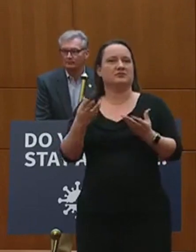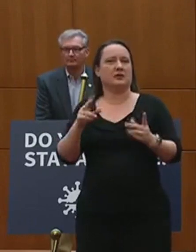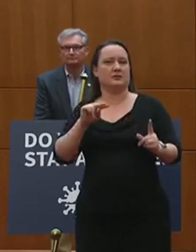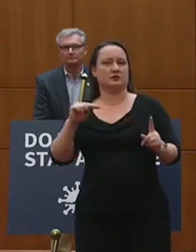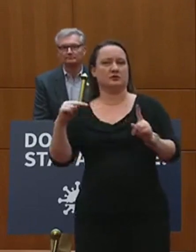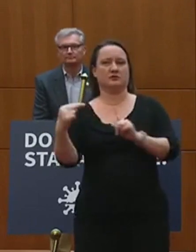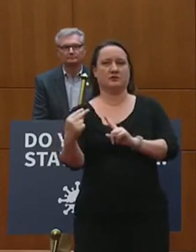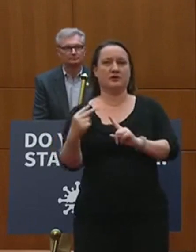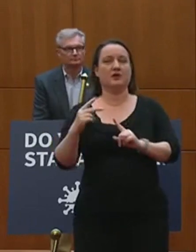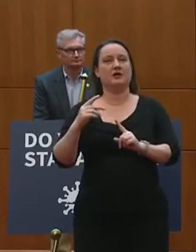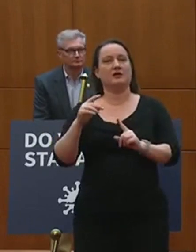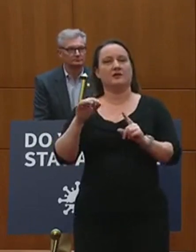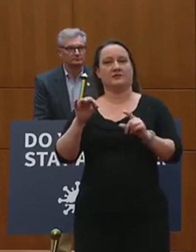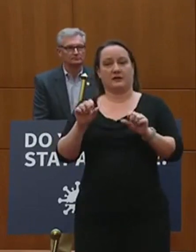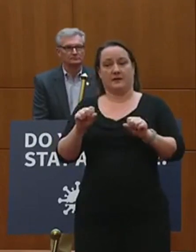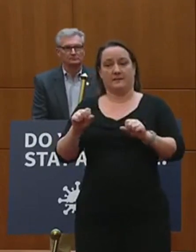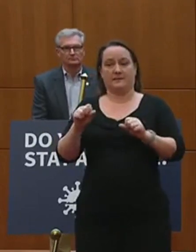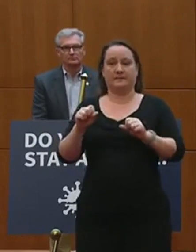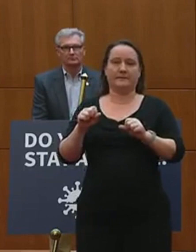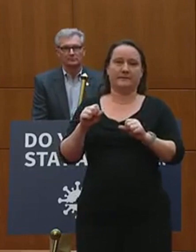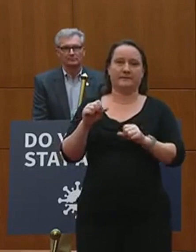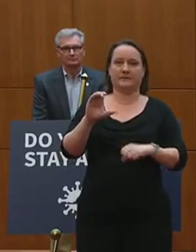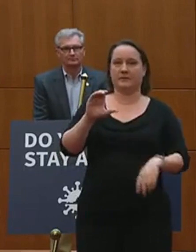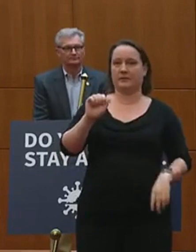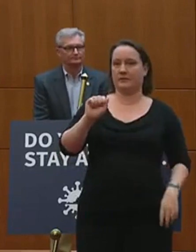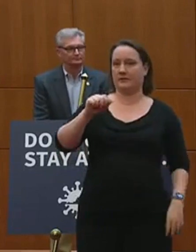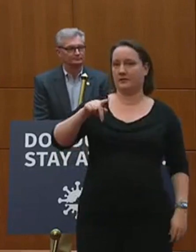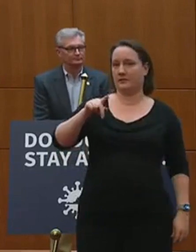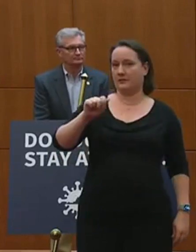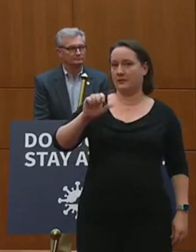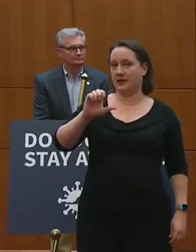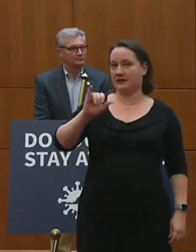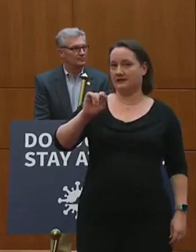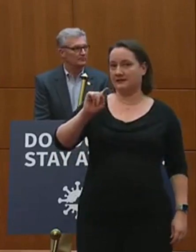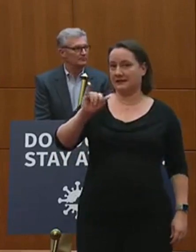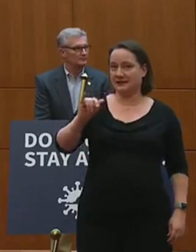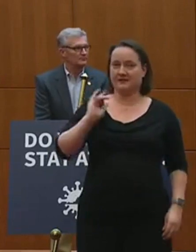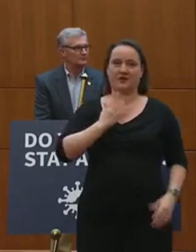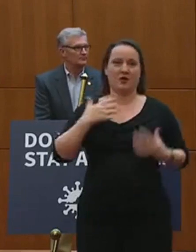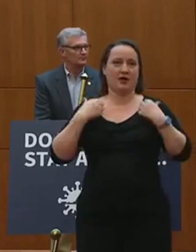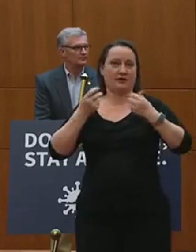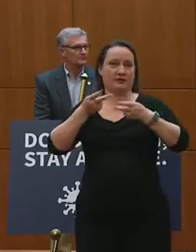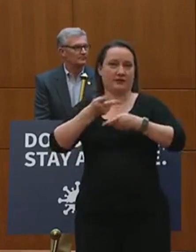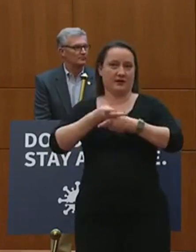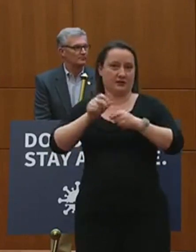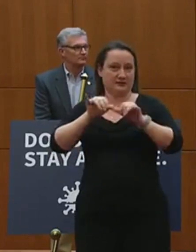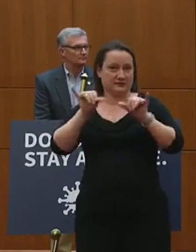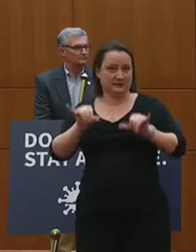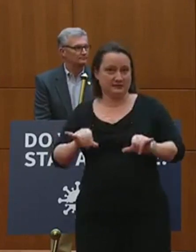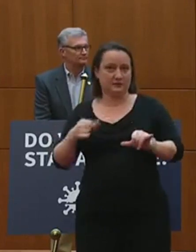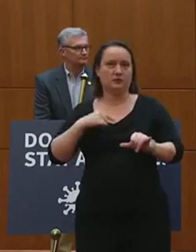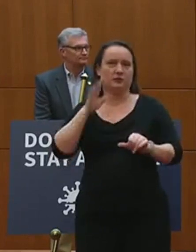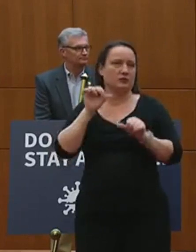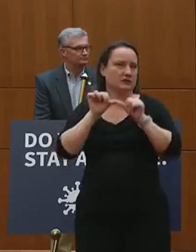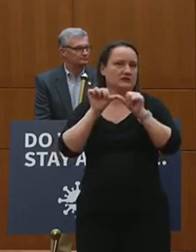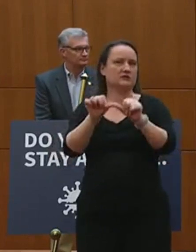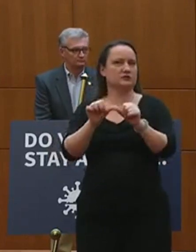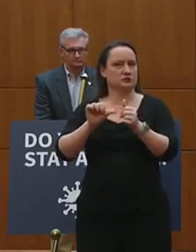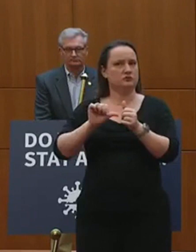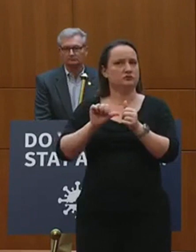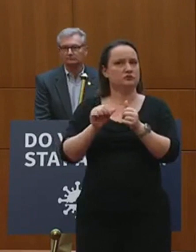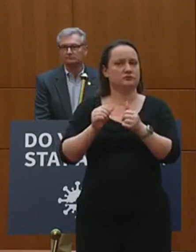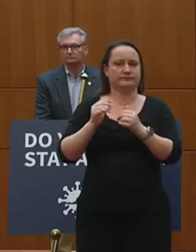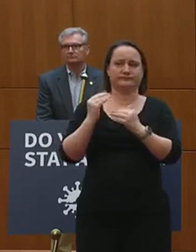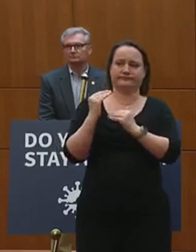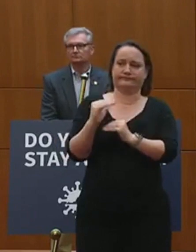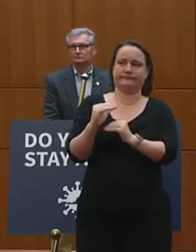capacity of our healthcare system, and we will continue to emphasize the containment of this virus. But when we